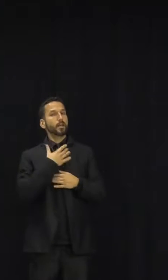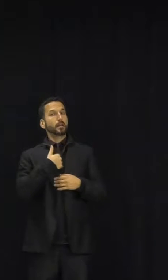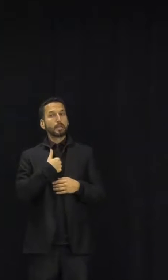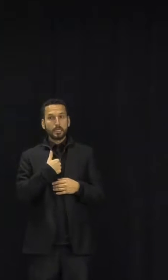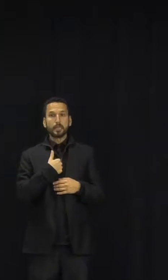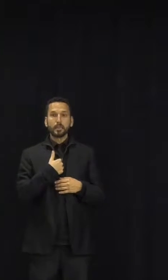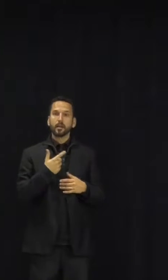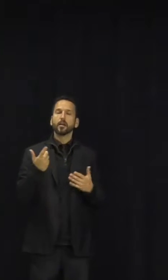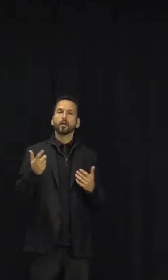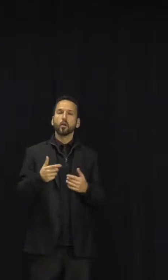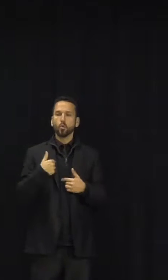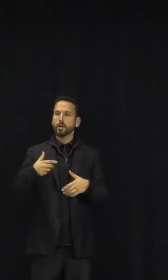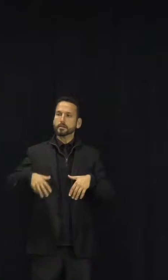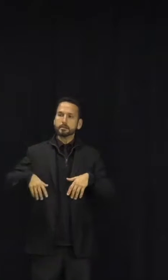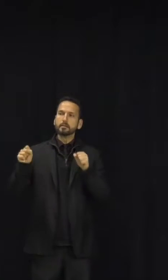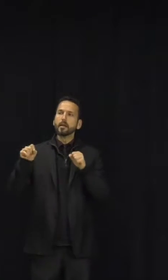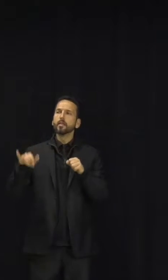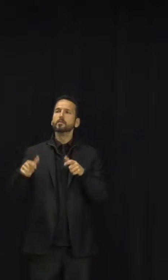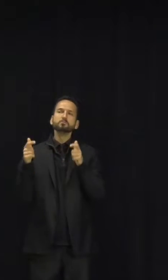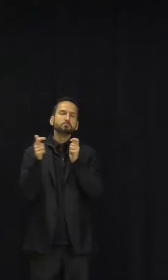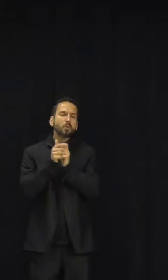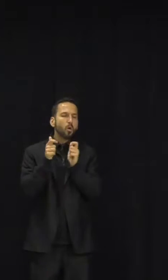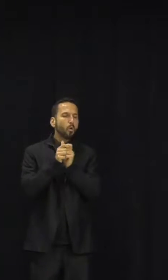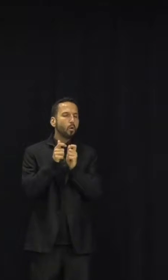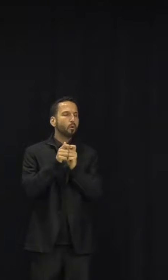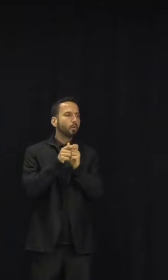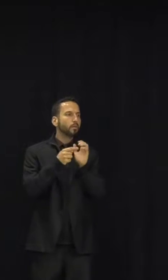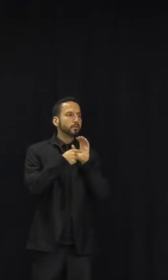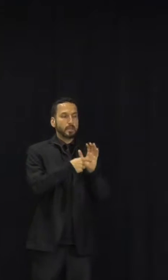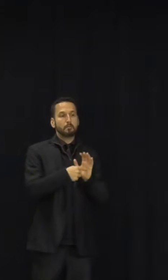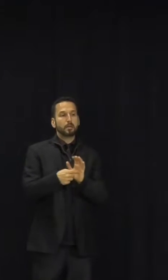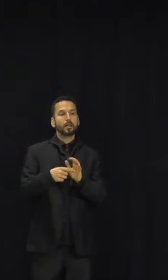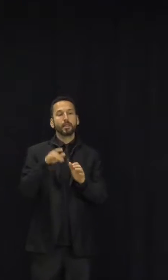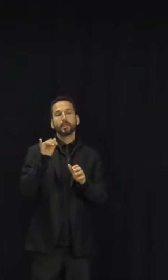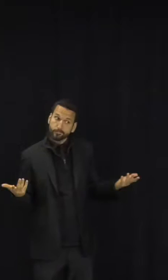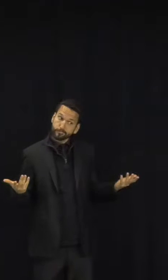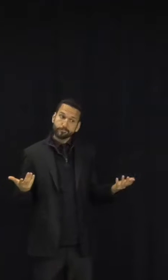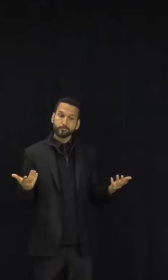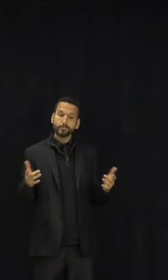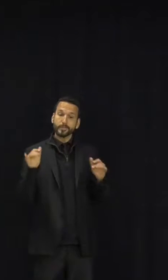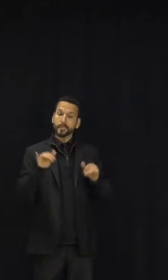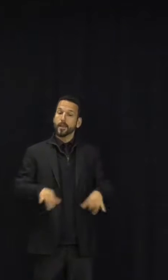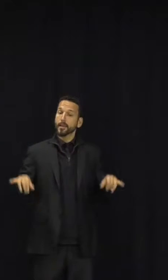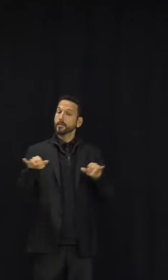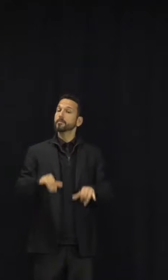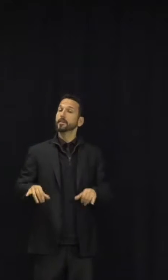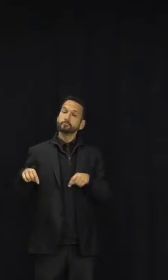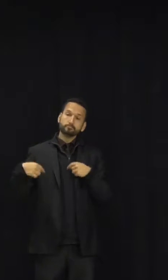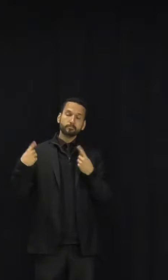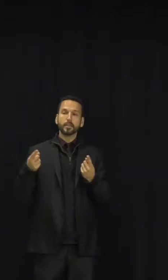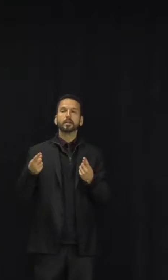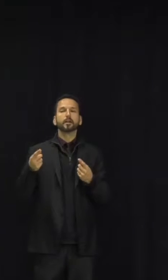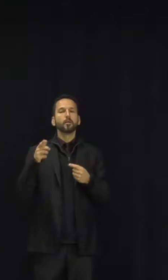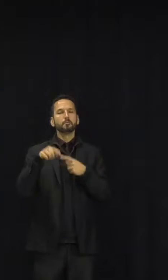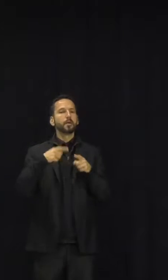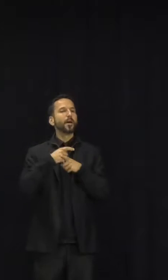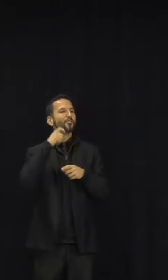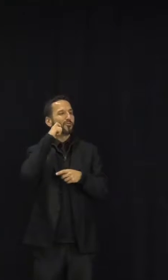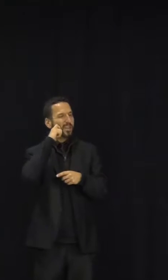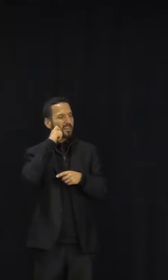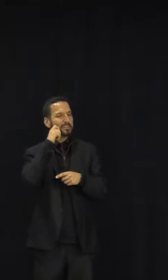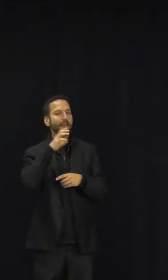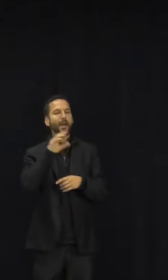we did the career transition study, it was only the English National Ballet at that time that had a whole curriculum for their current